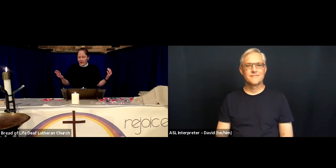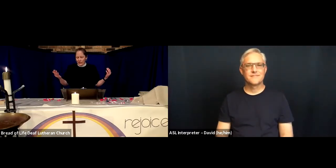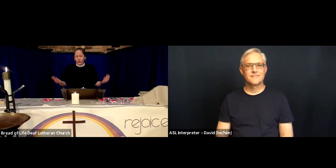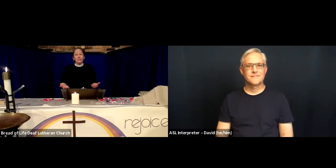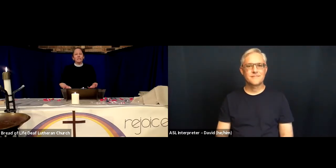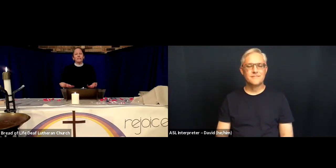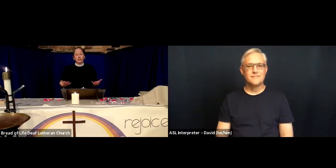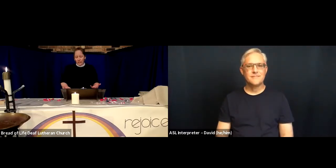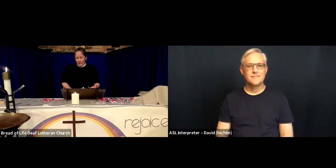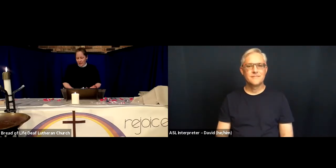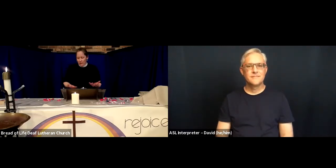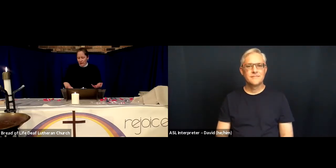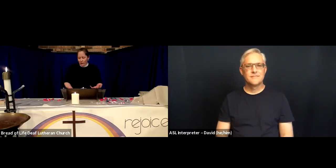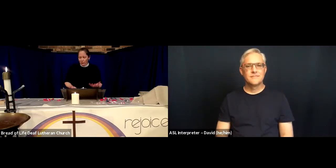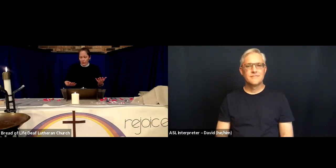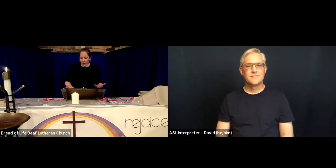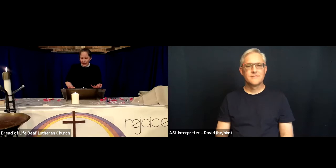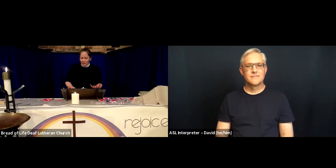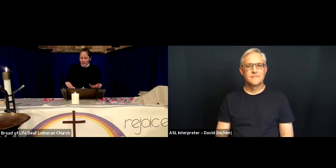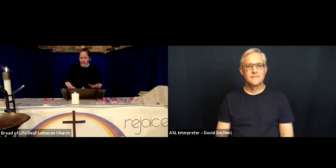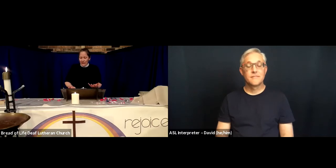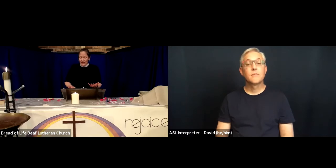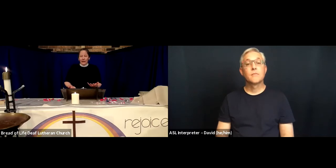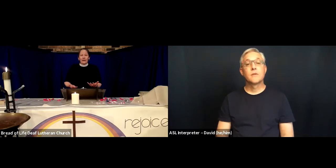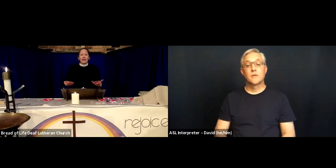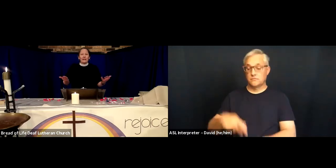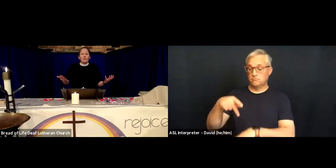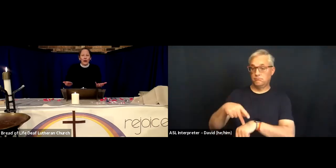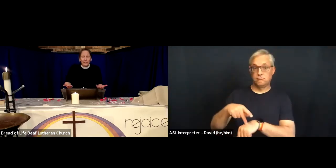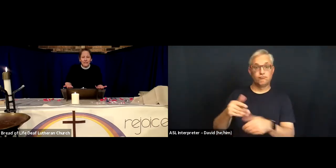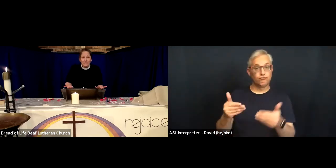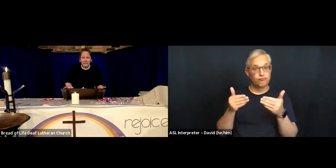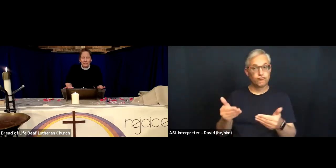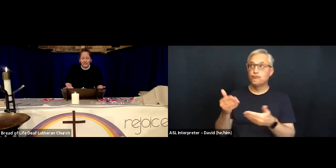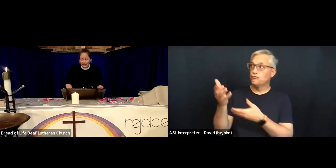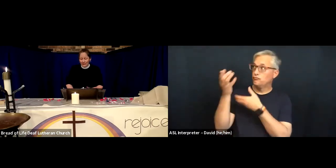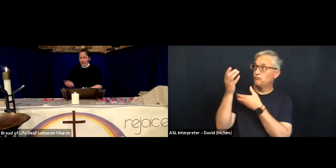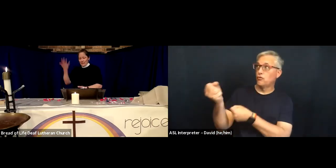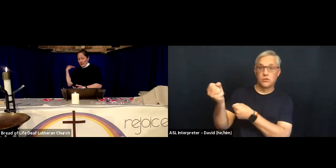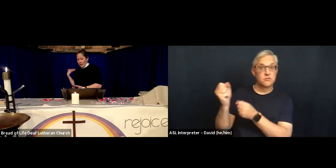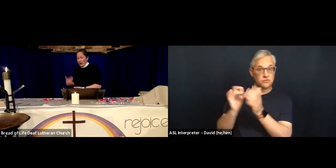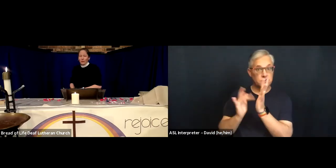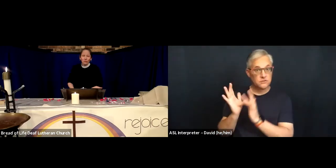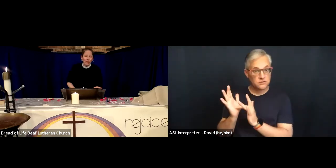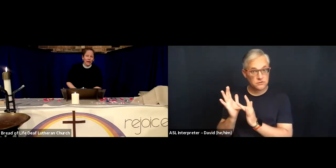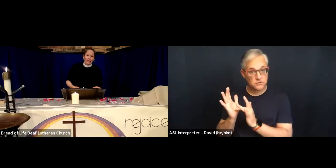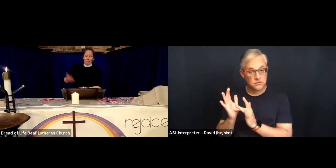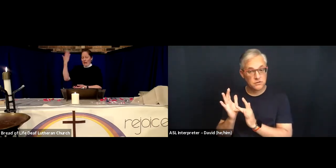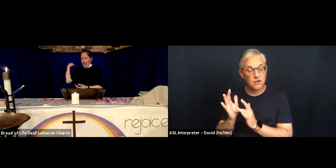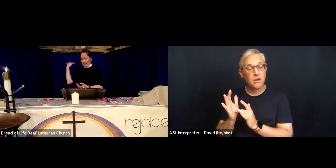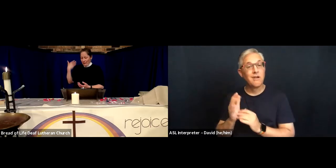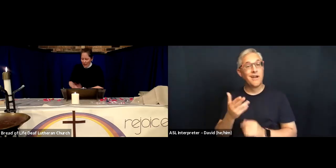Because in trusting Jesus, Peter proclaims to us and to the crowd